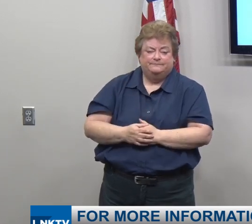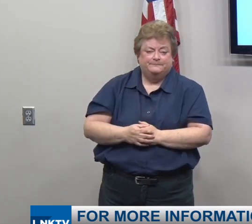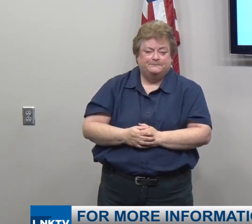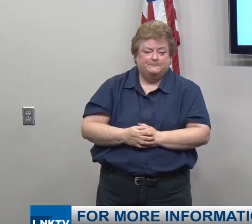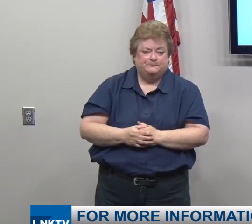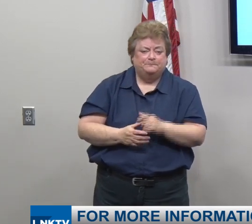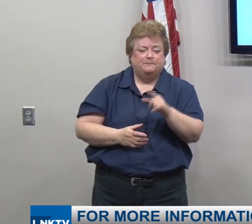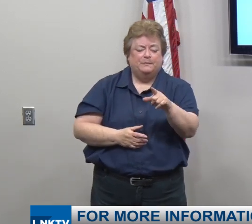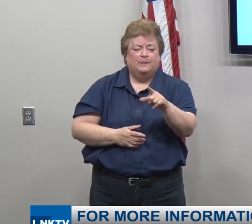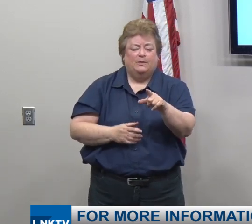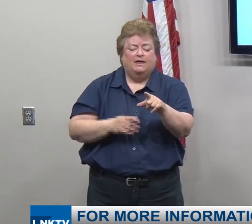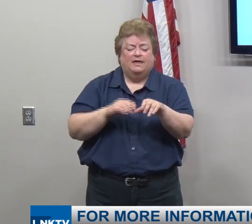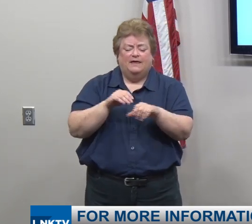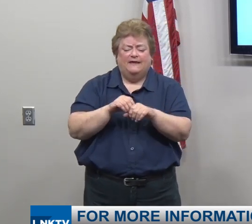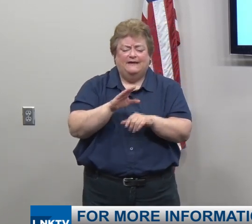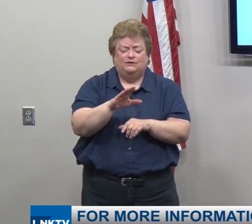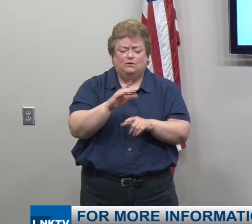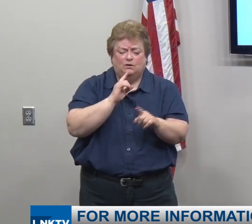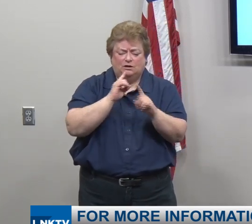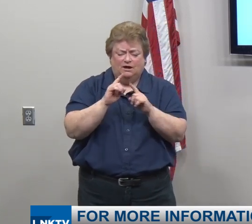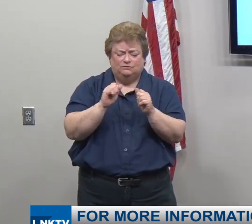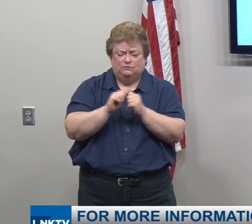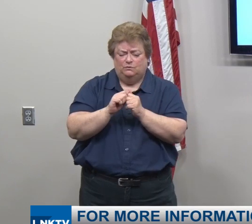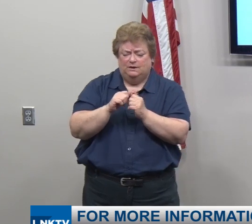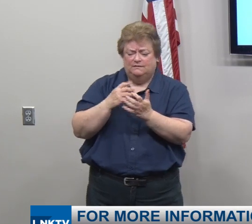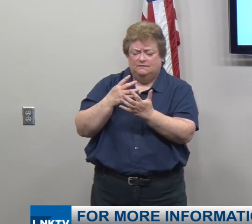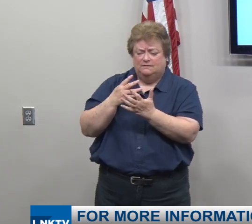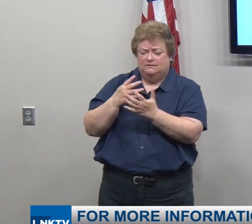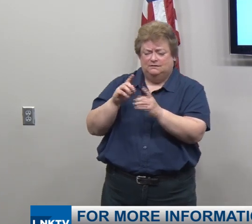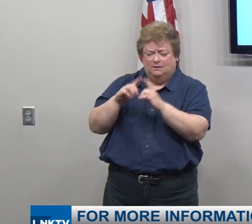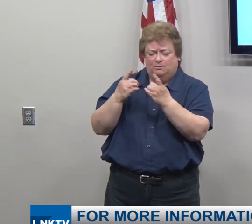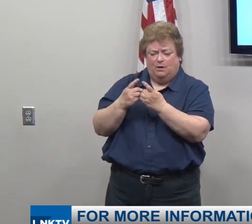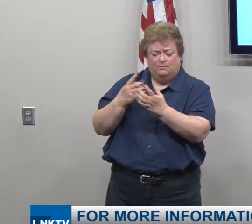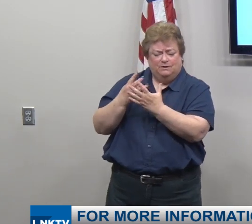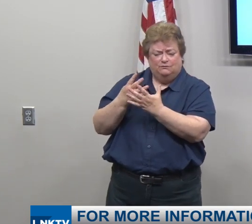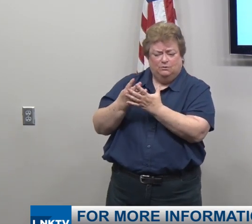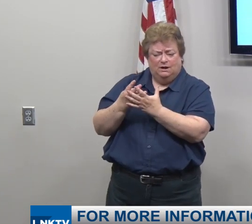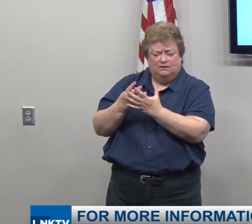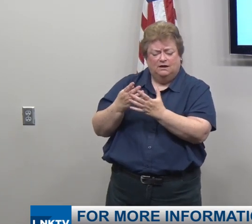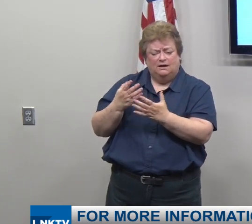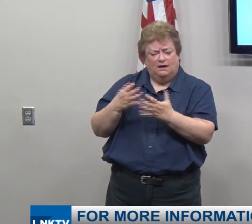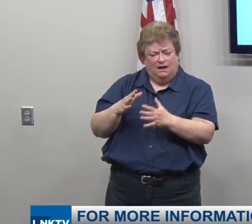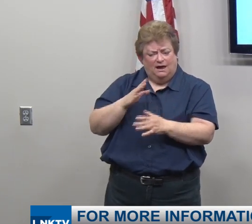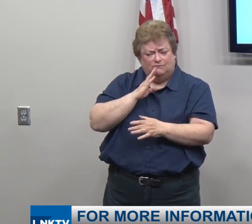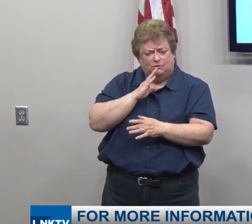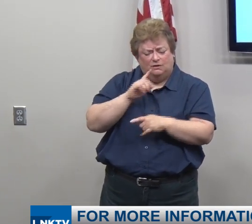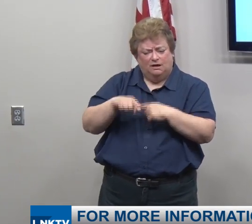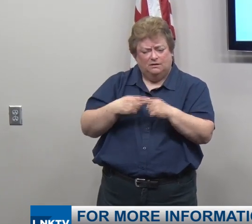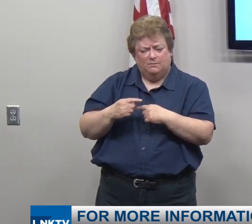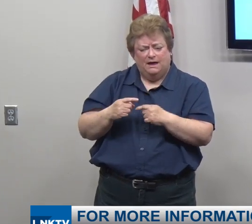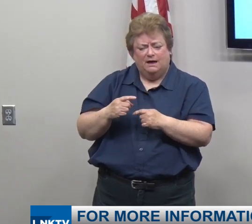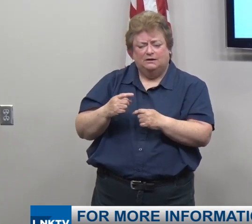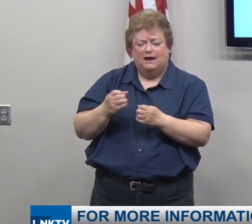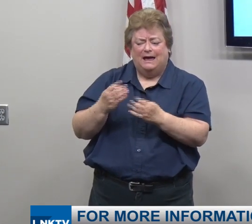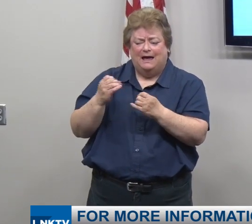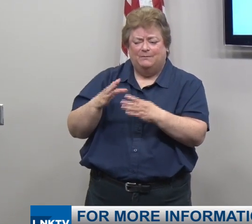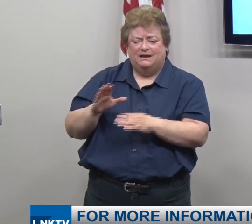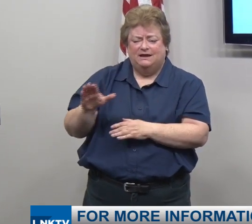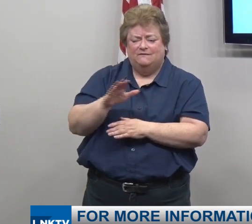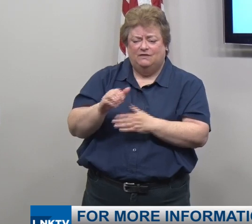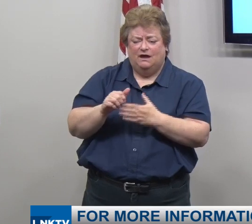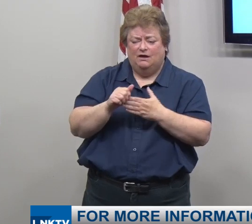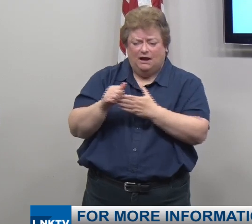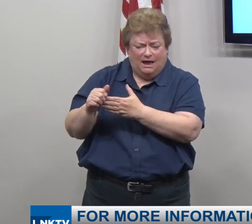In your conversations with the Department of Corrections, have you talked about how many of the CDC guidelines they are